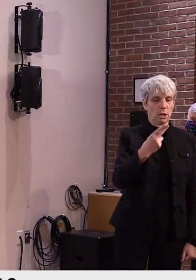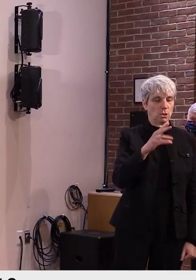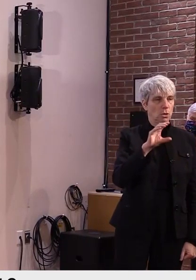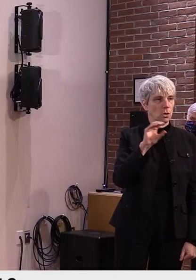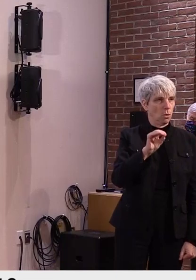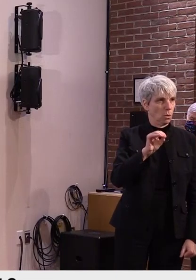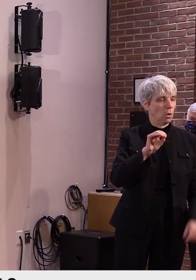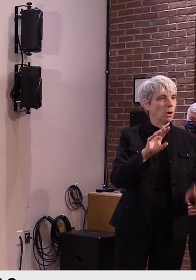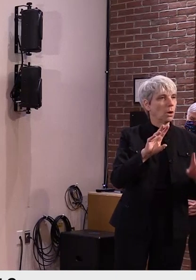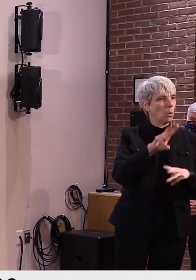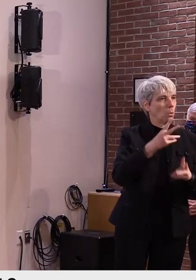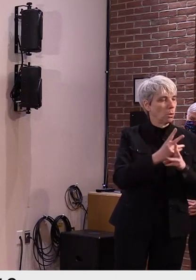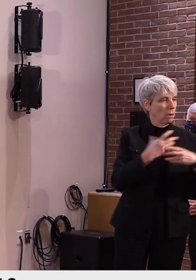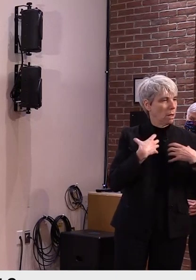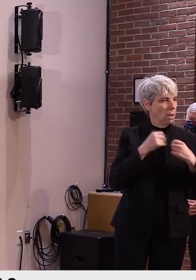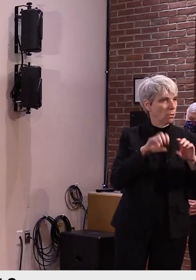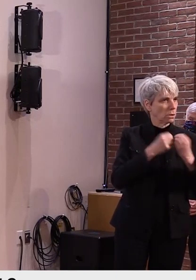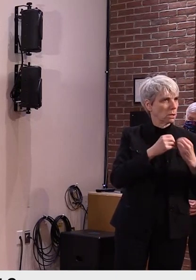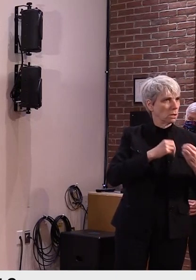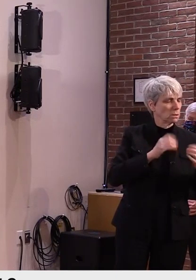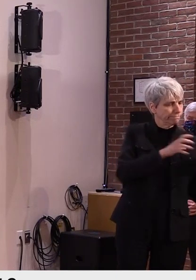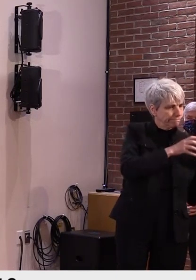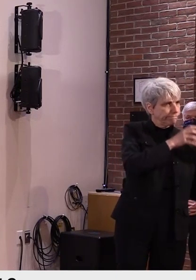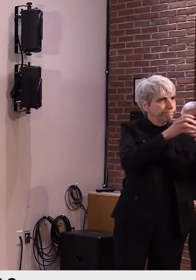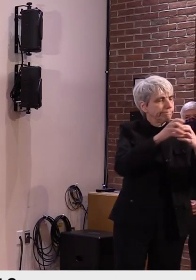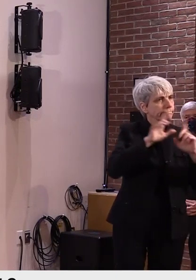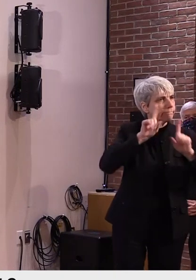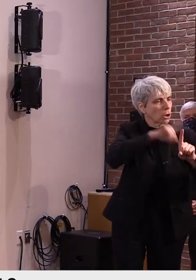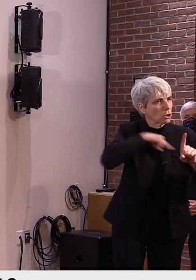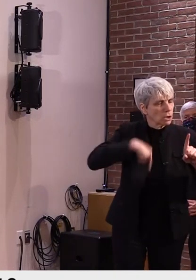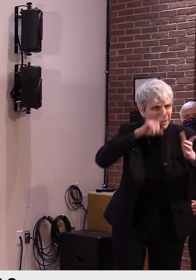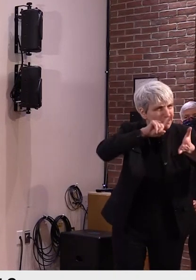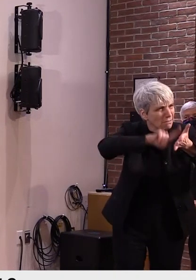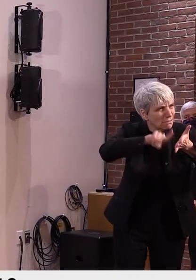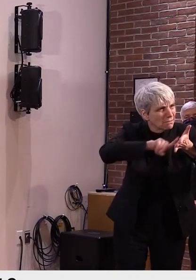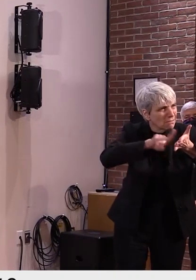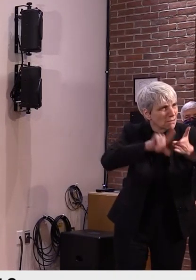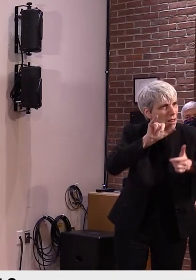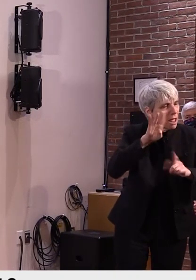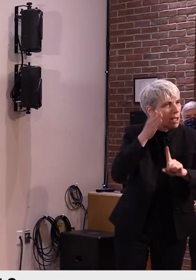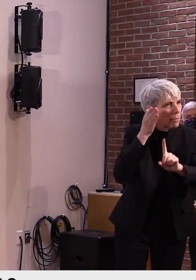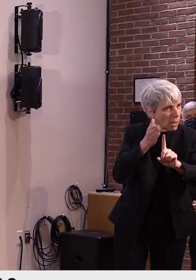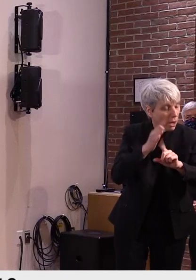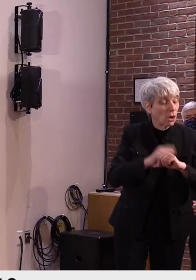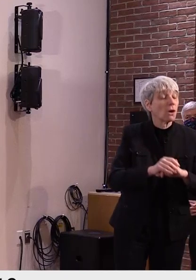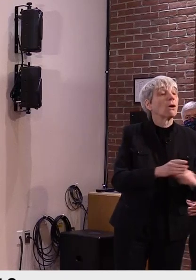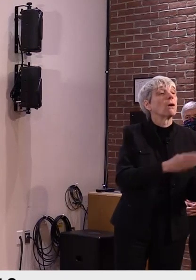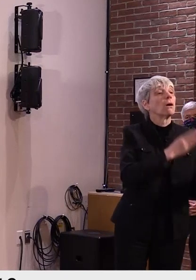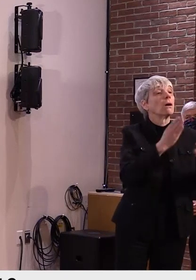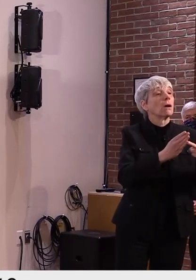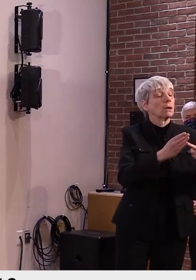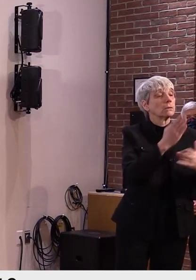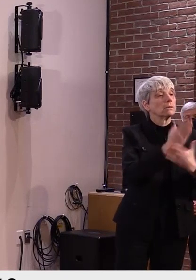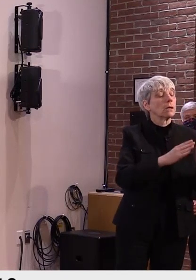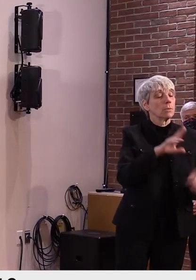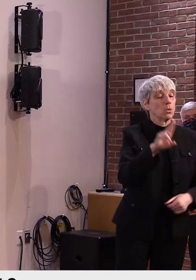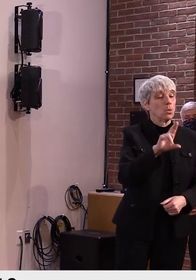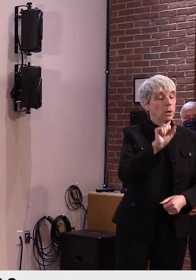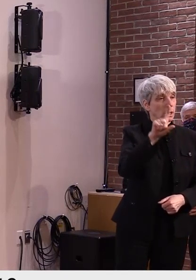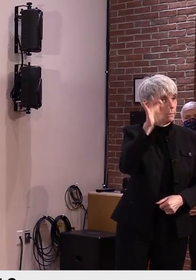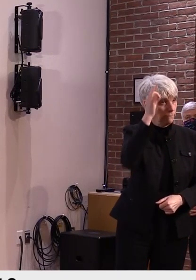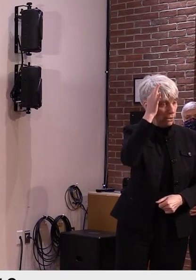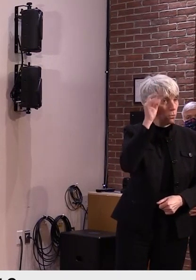into China to further investigate. We've had people in the US government who have